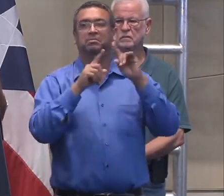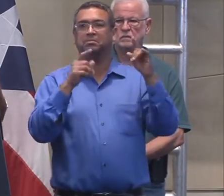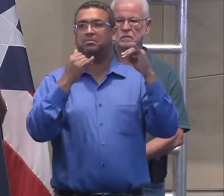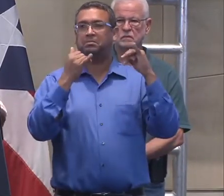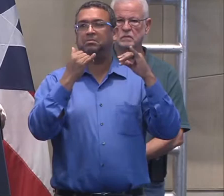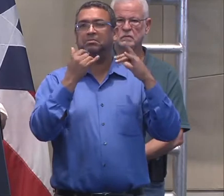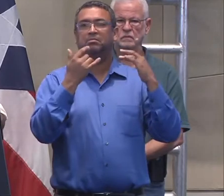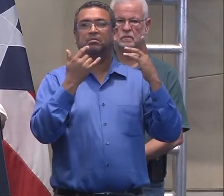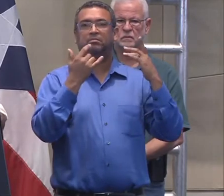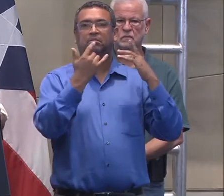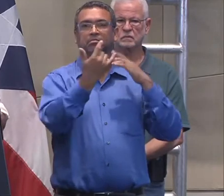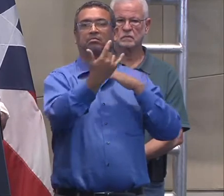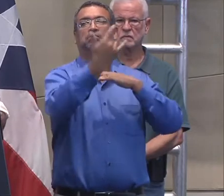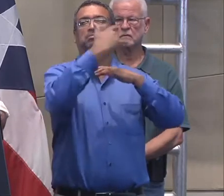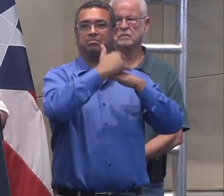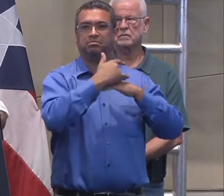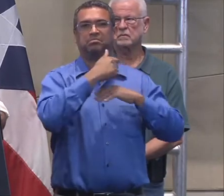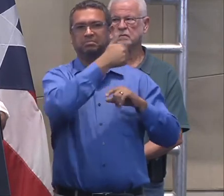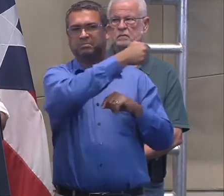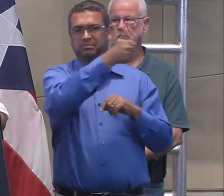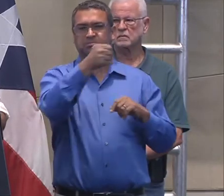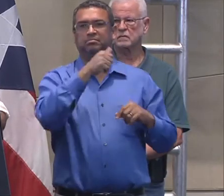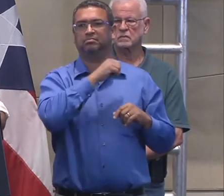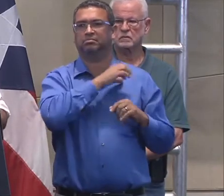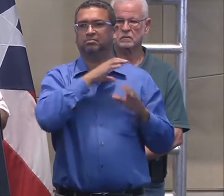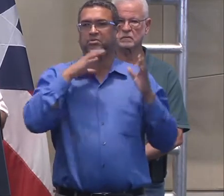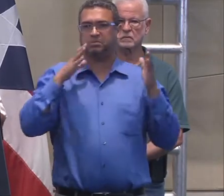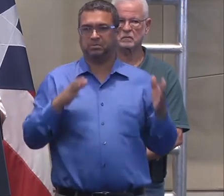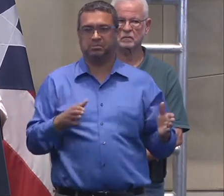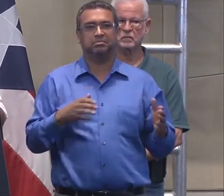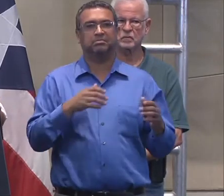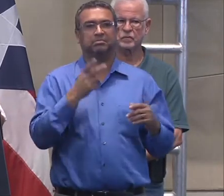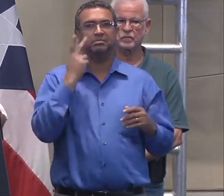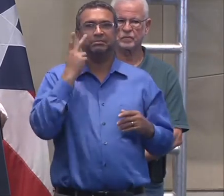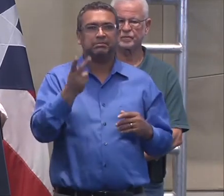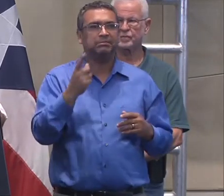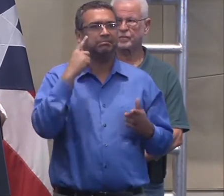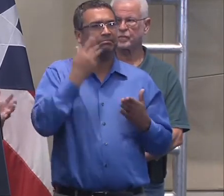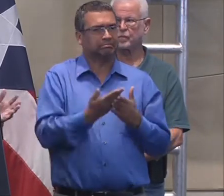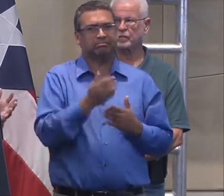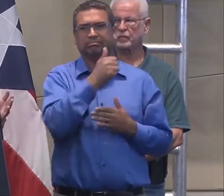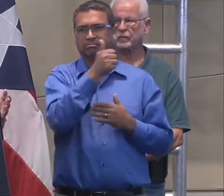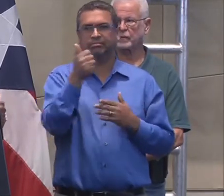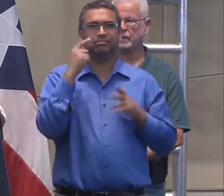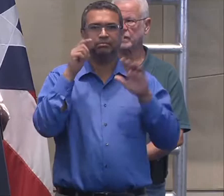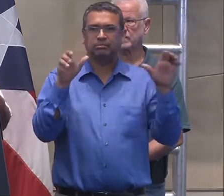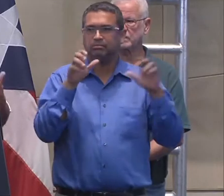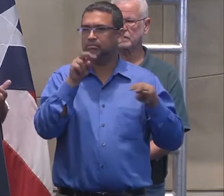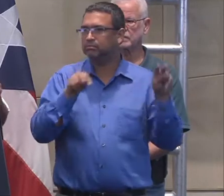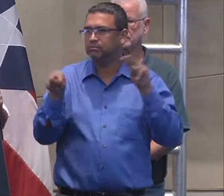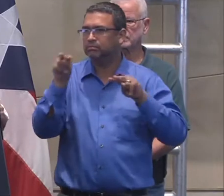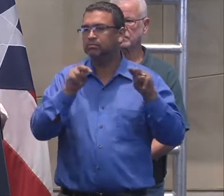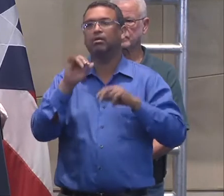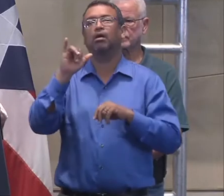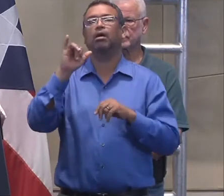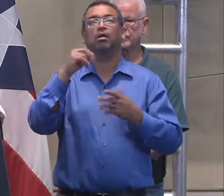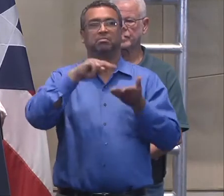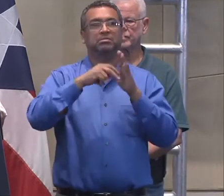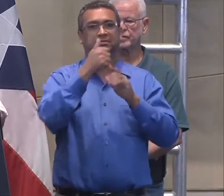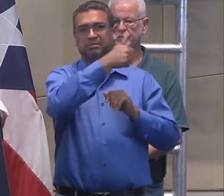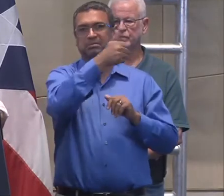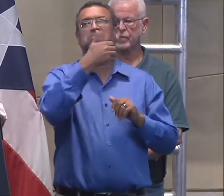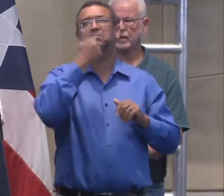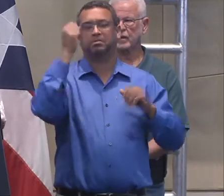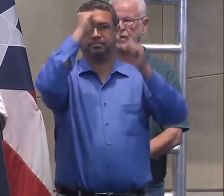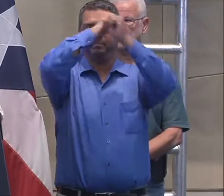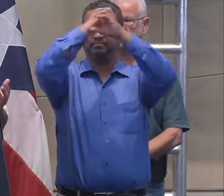operating over here, seeing, uh, the damage and so forth, uh, we can get a better sense of what that, uh, package towards the future will look